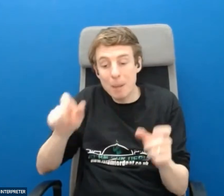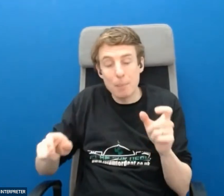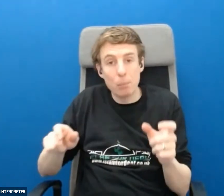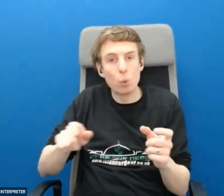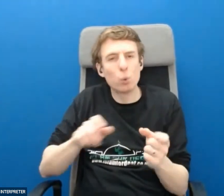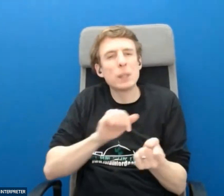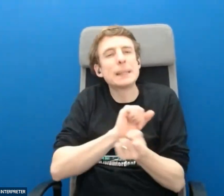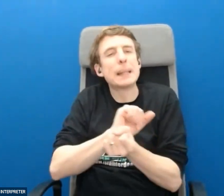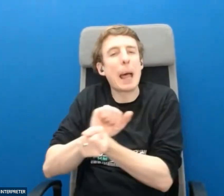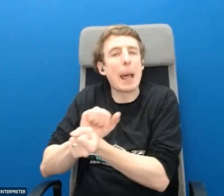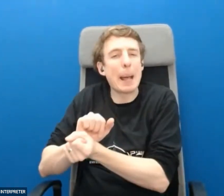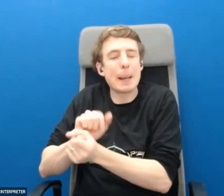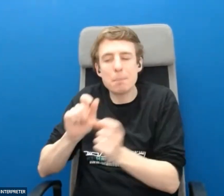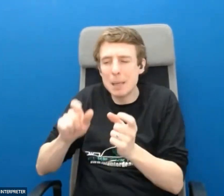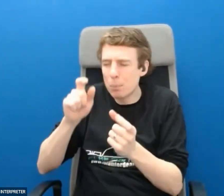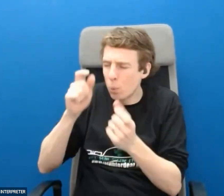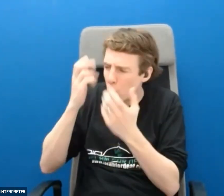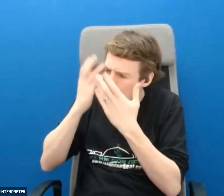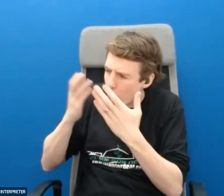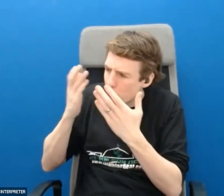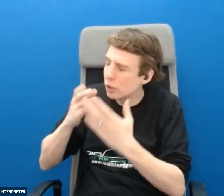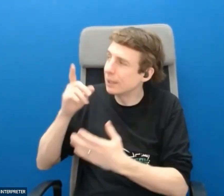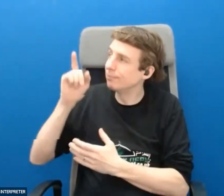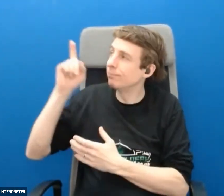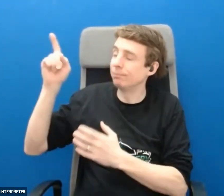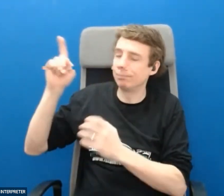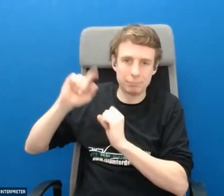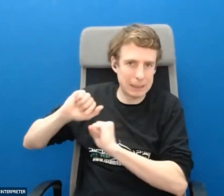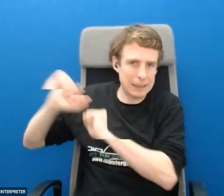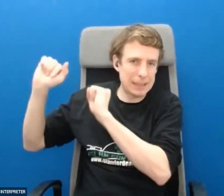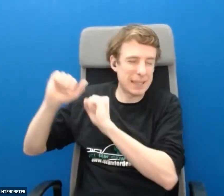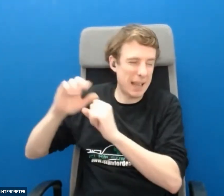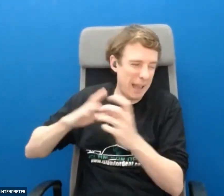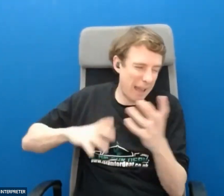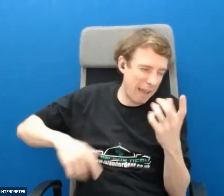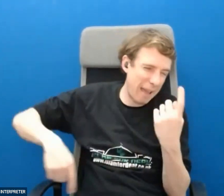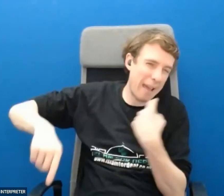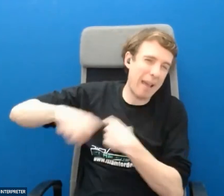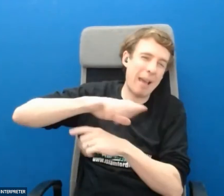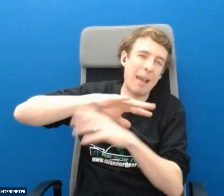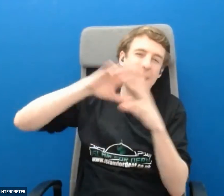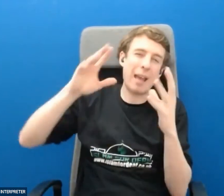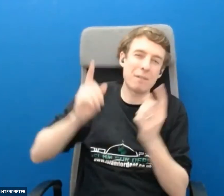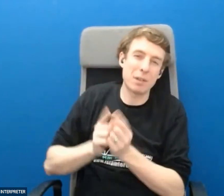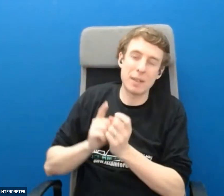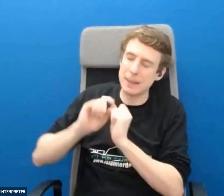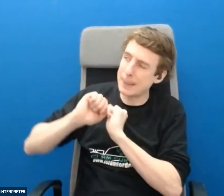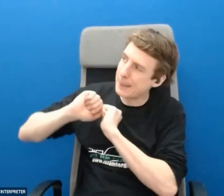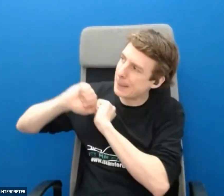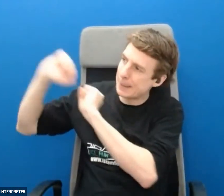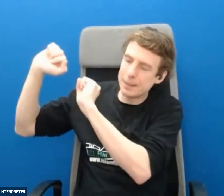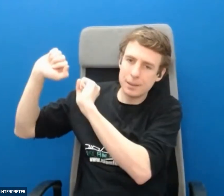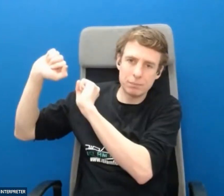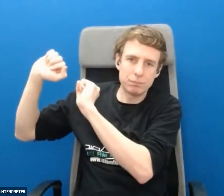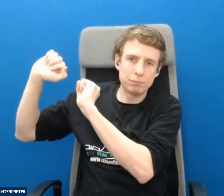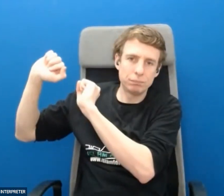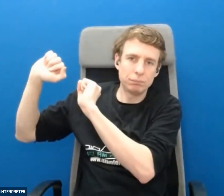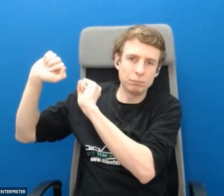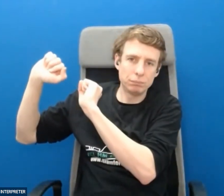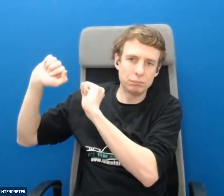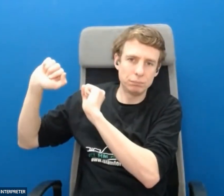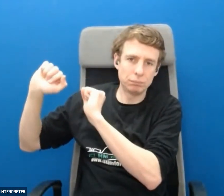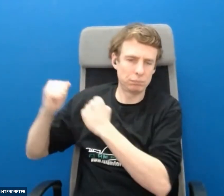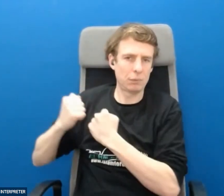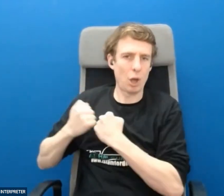not. And the third of those is that Allah the Most High is the one, we believe that he is the only one